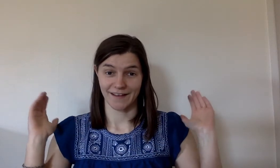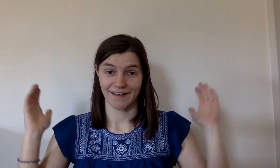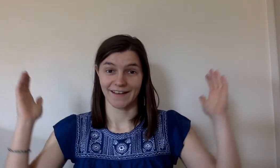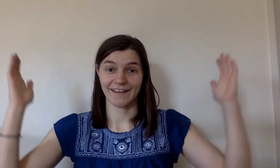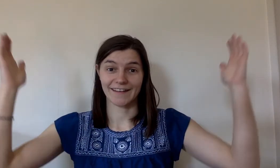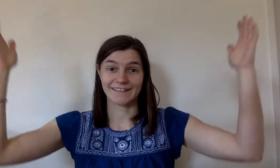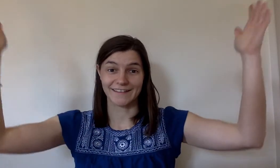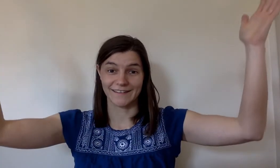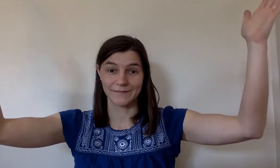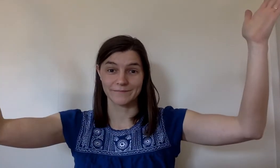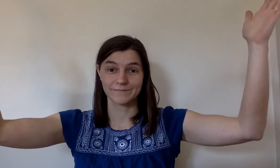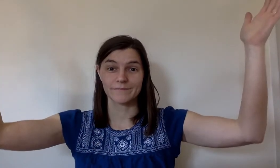Praise him,